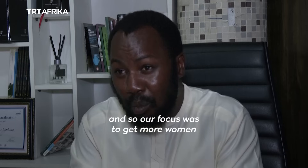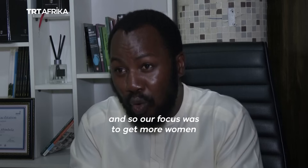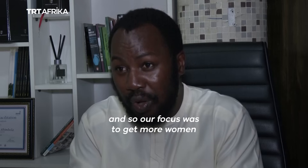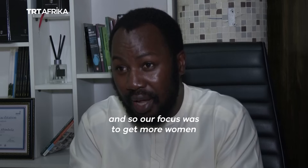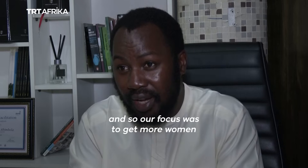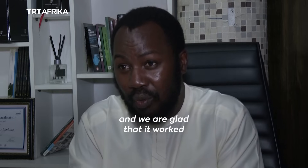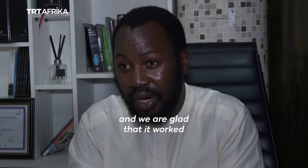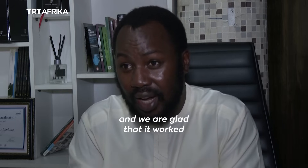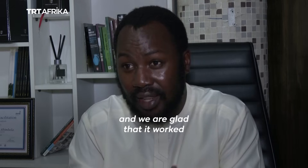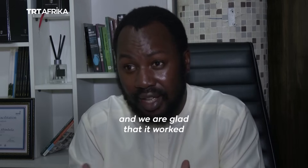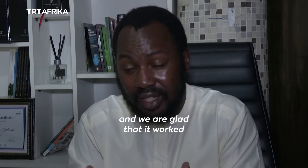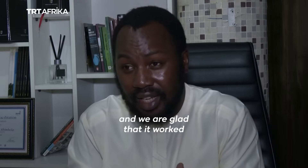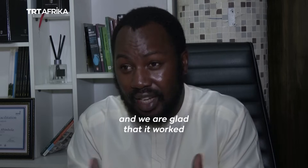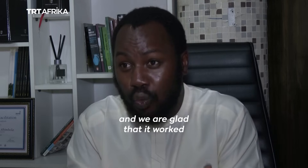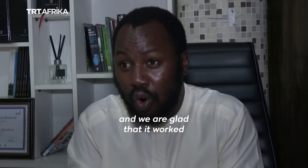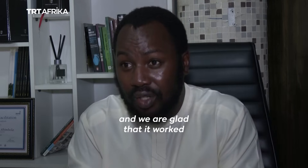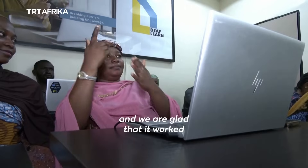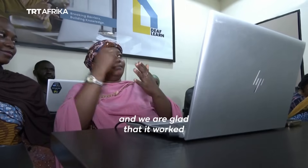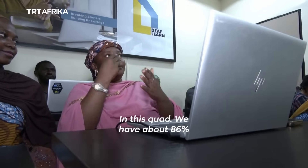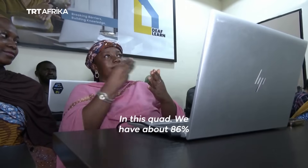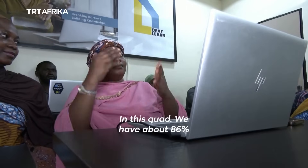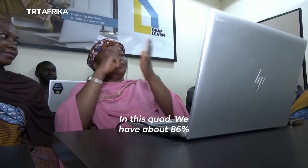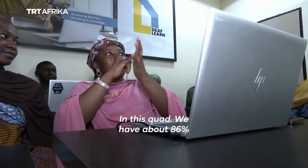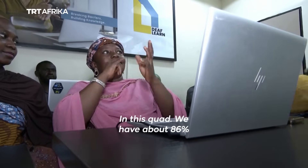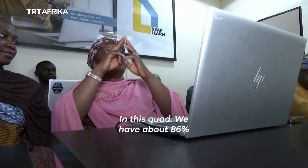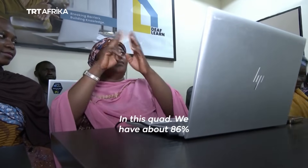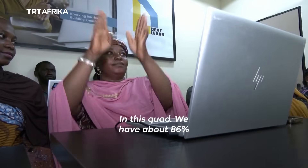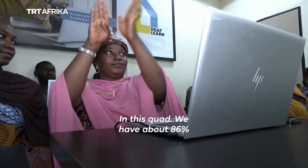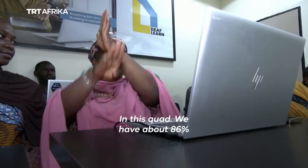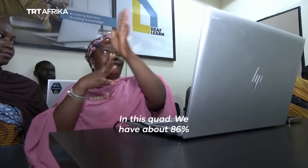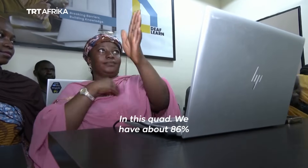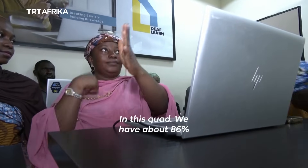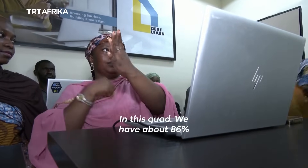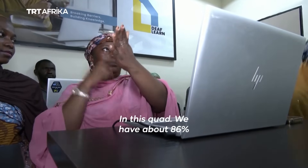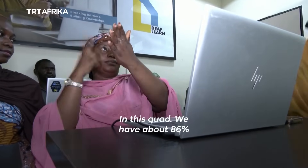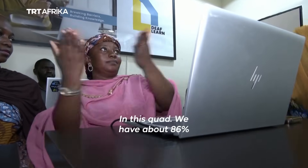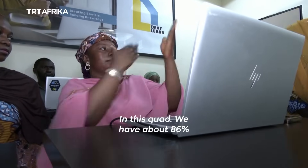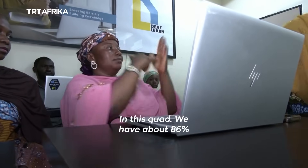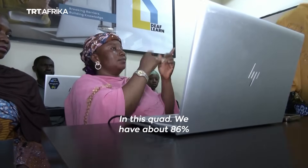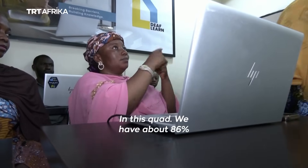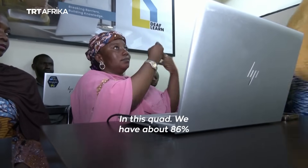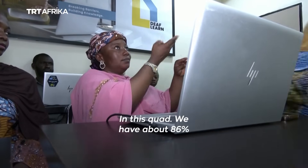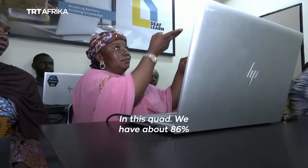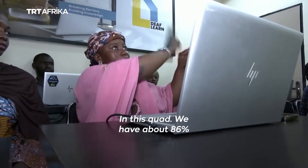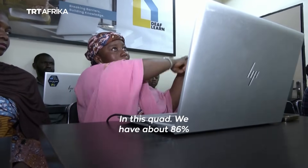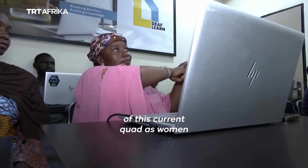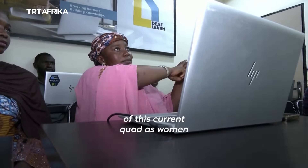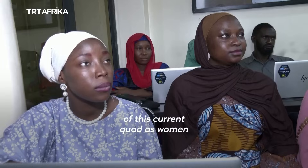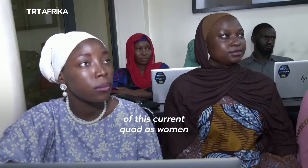more women, and we're glad that it worked. In this cohort, we have about 86% of this